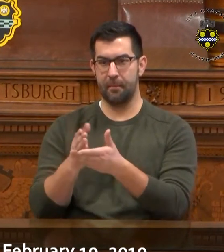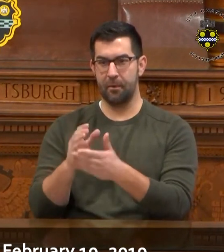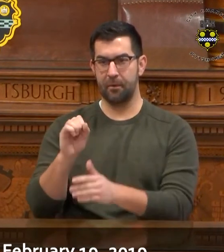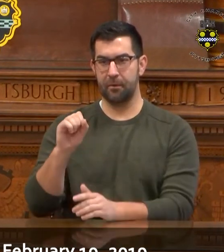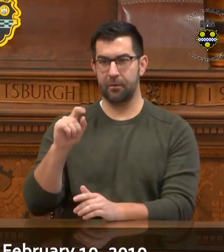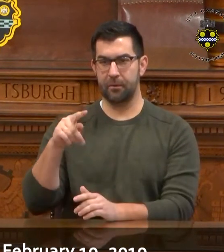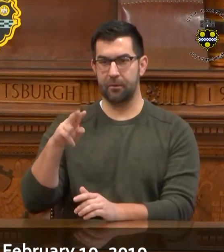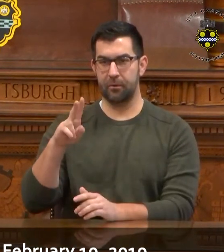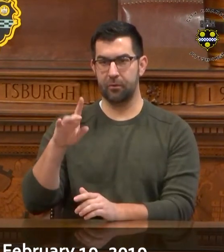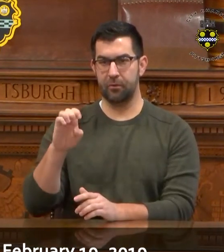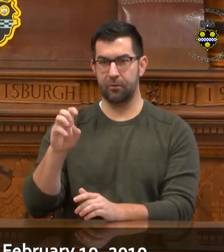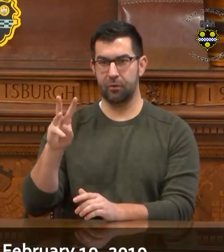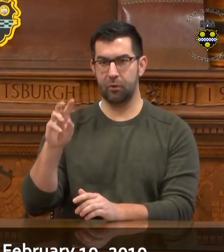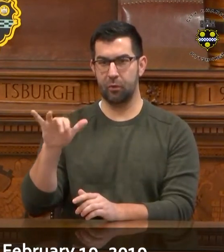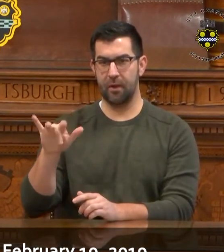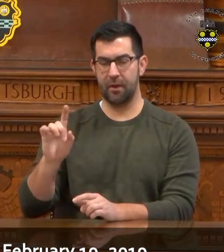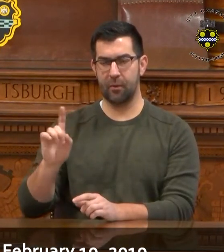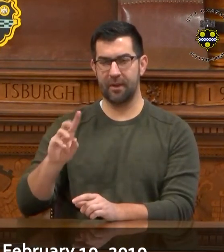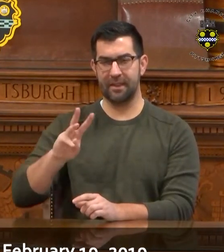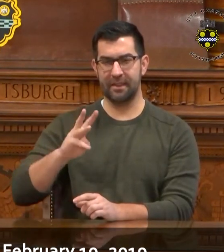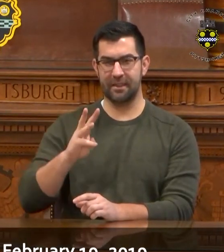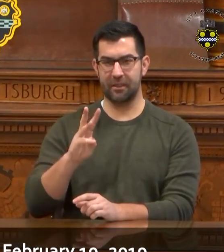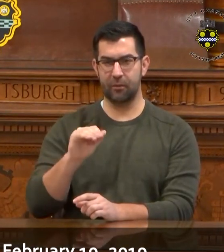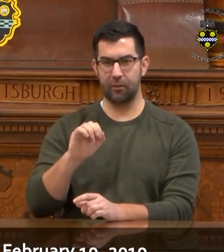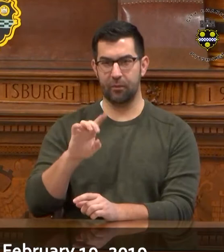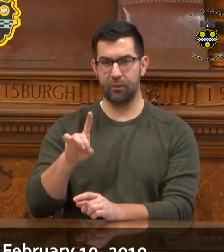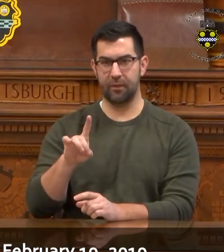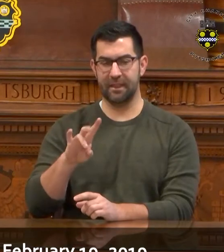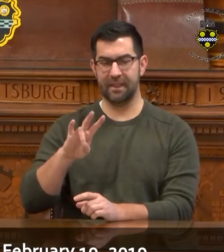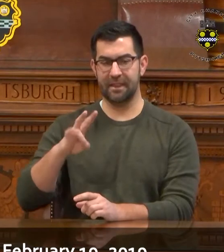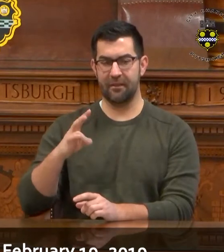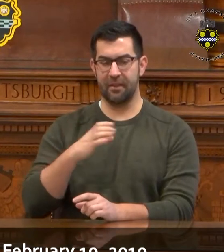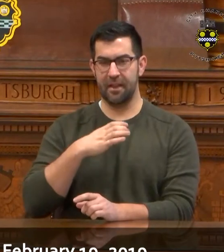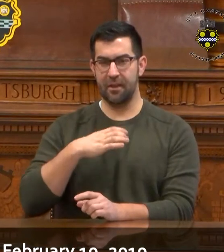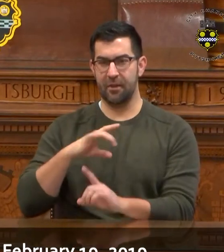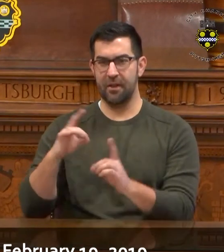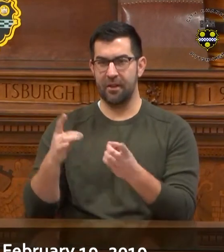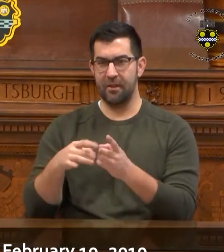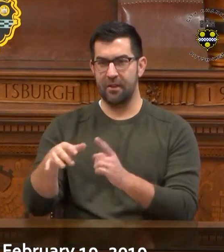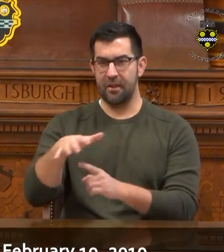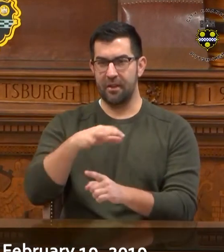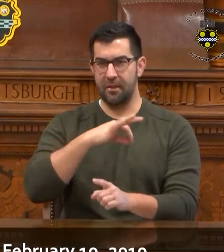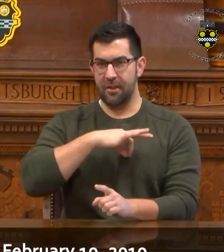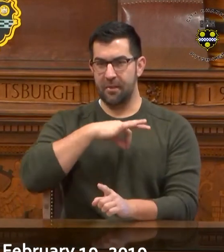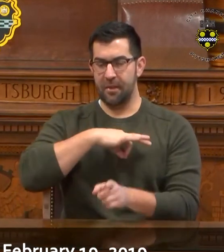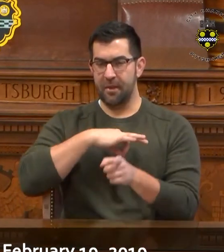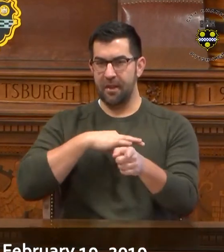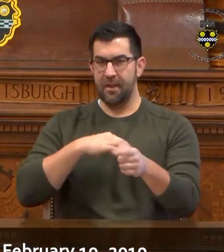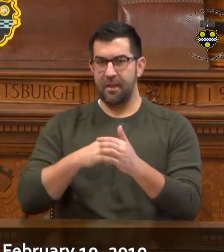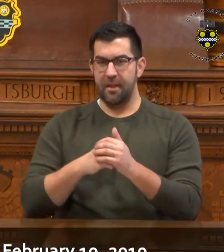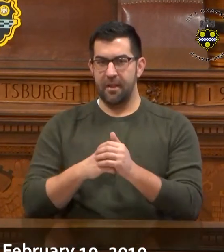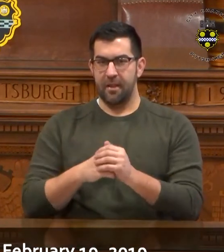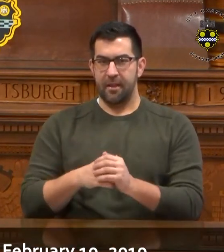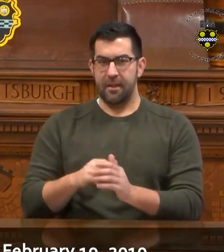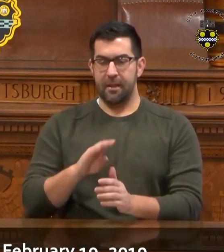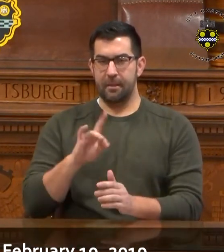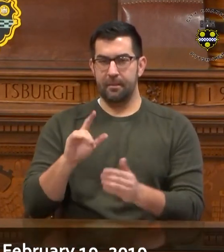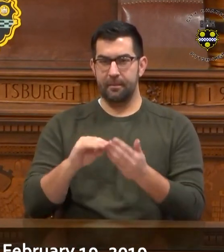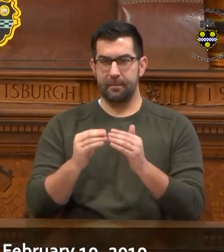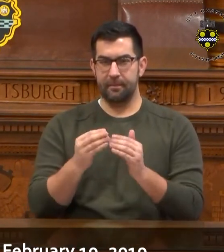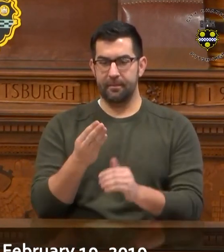Spruce Way, situated in the 6th Ward, 7th Council District of the City of Pittsburgh. Bill